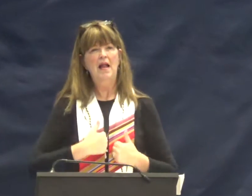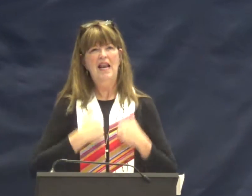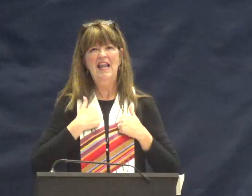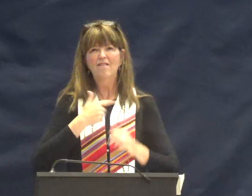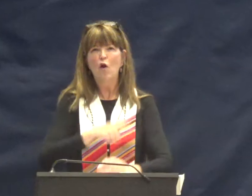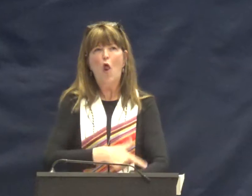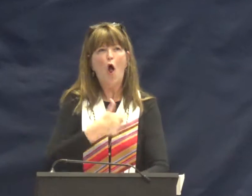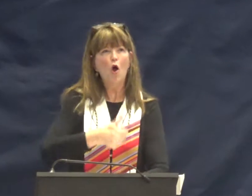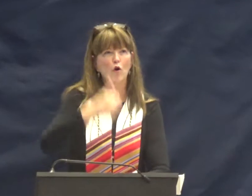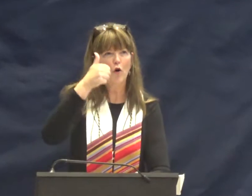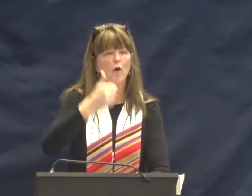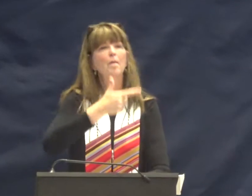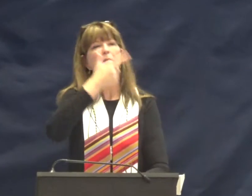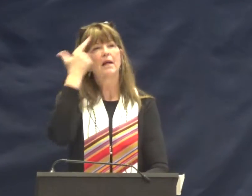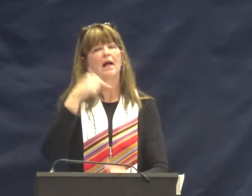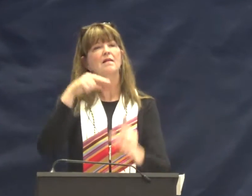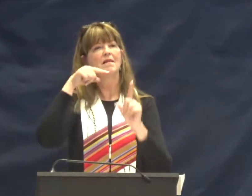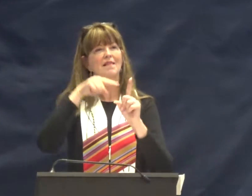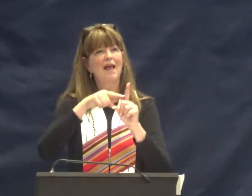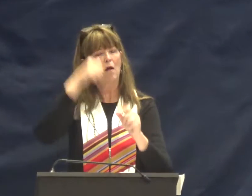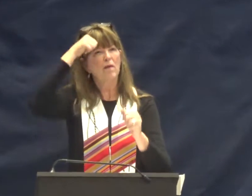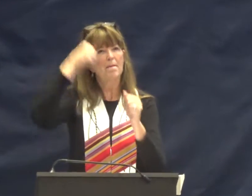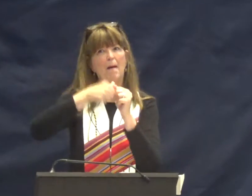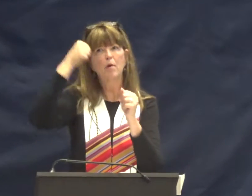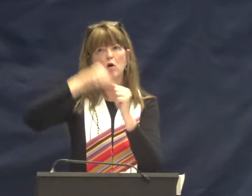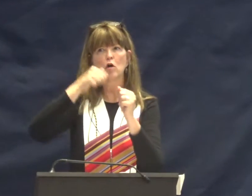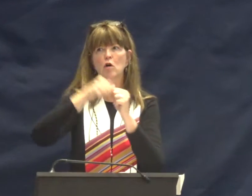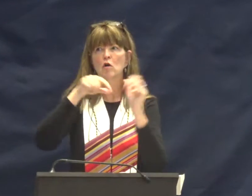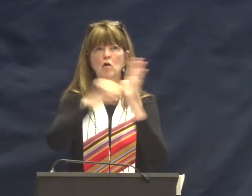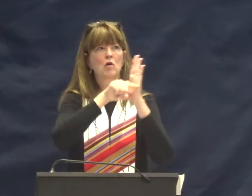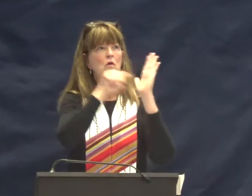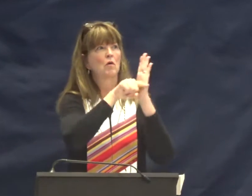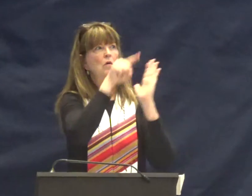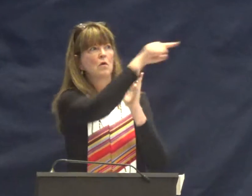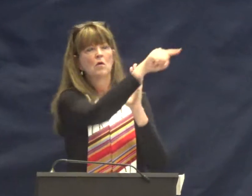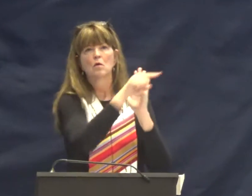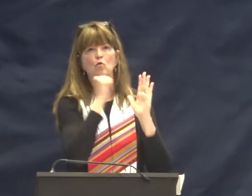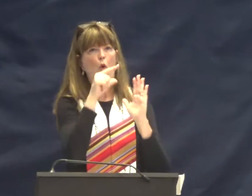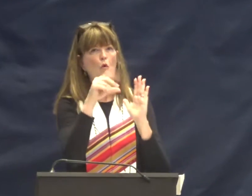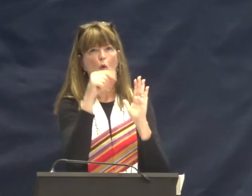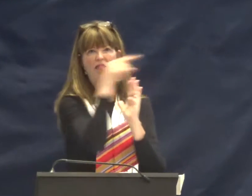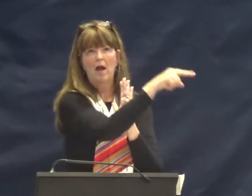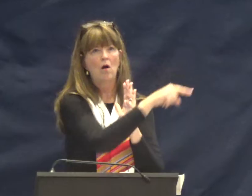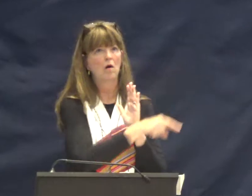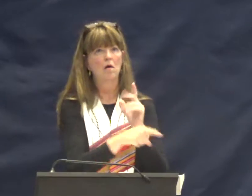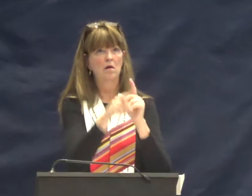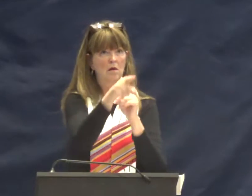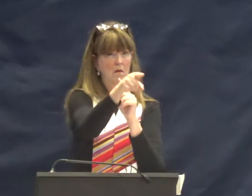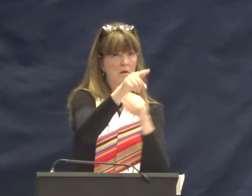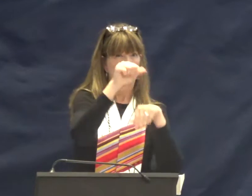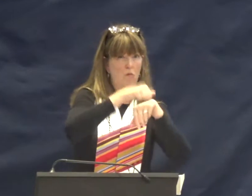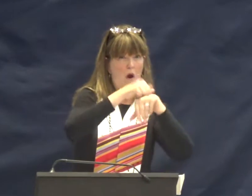had to be on the lookout to survive and live longer. And so the negatives made